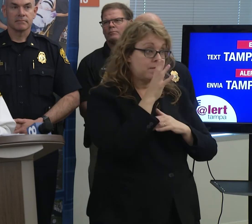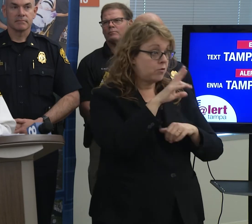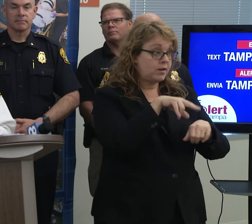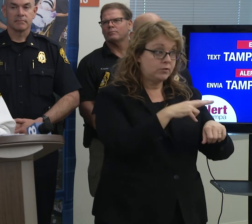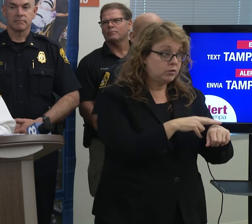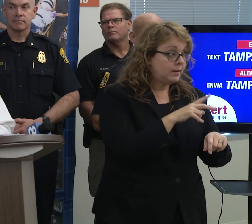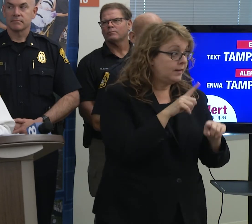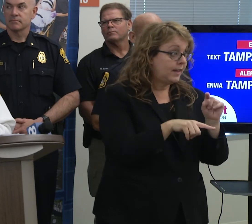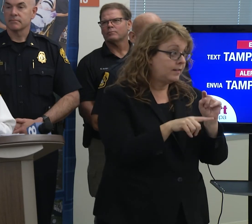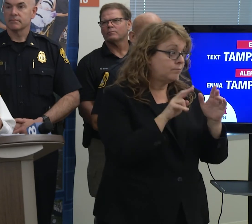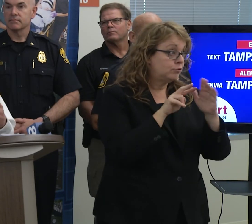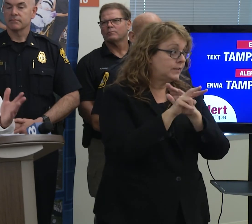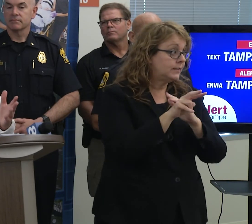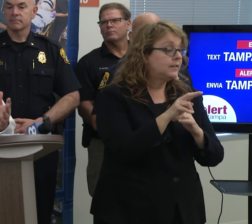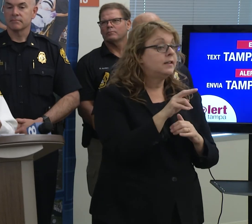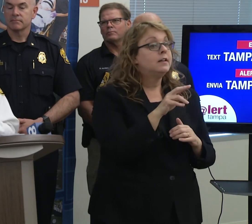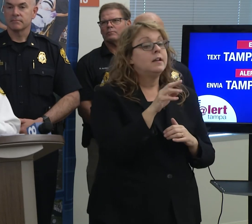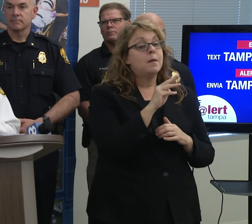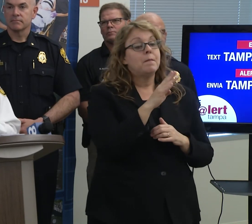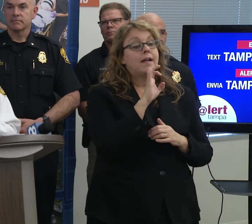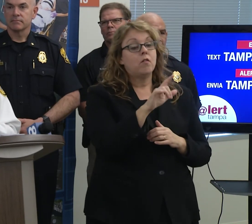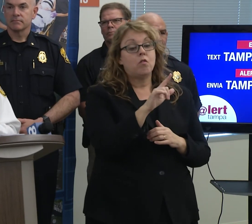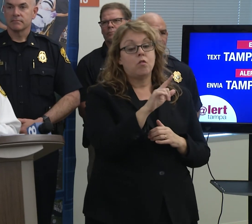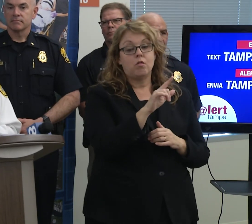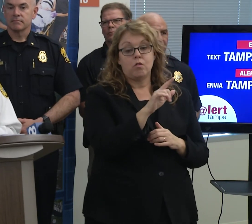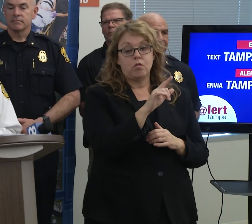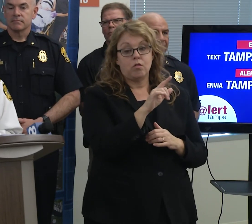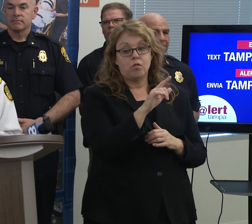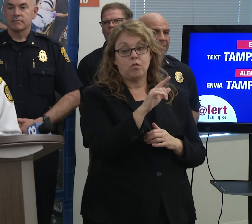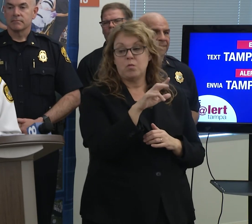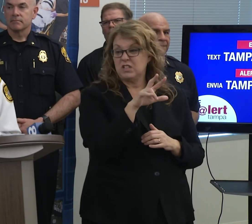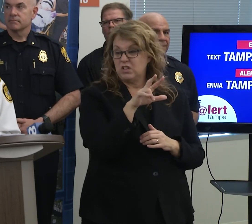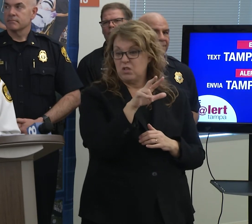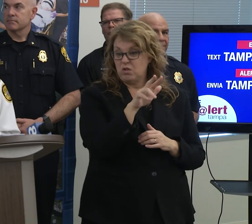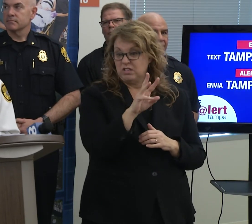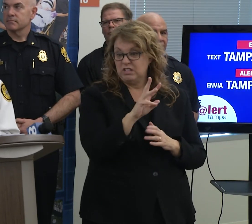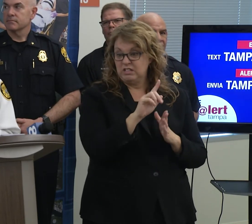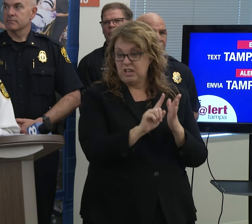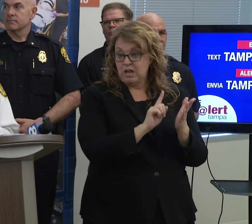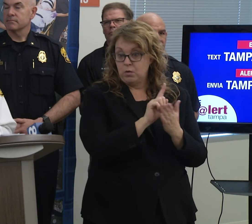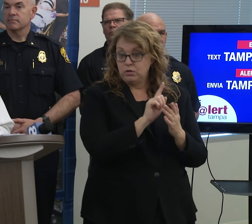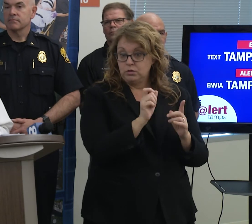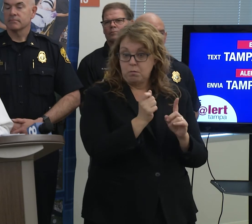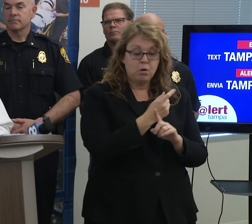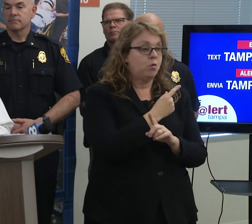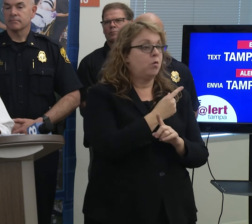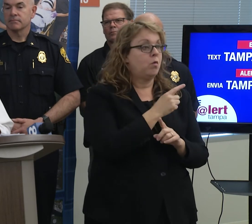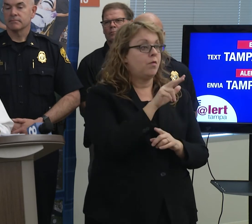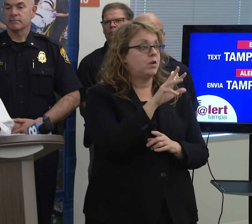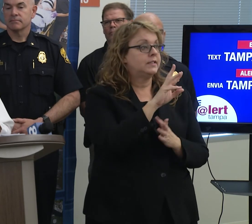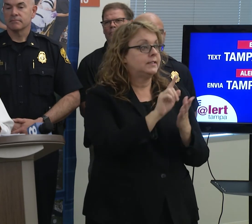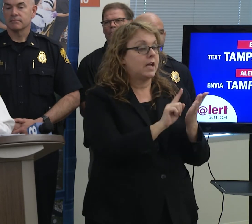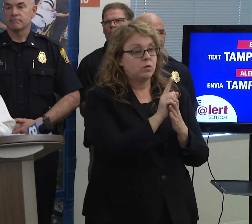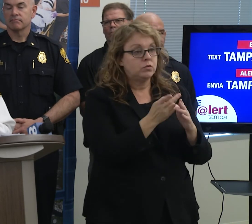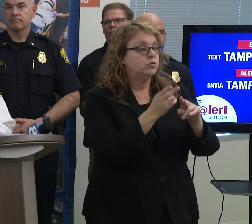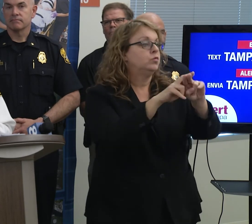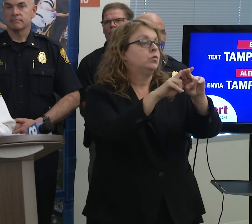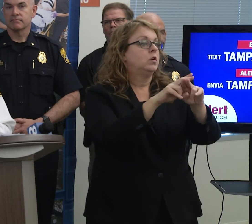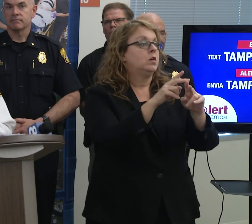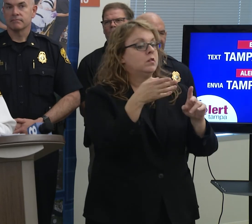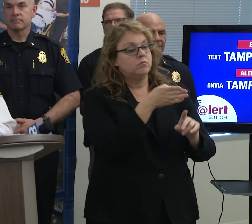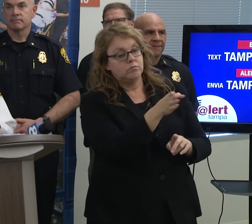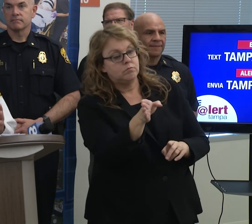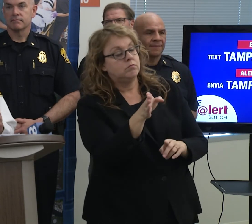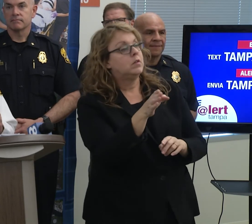Nature. You saw in Michael, within a matter of 36 hours, the way that it ramped up and made a hard turn